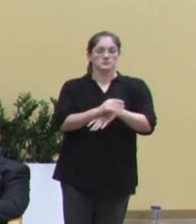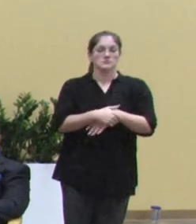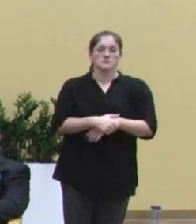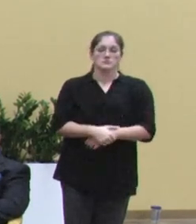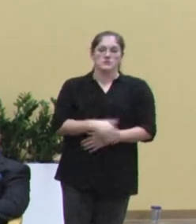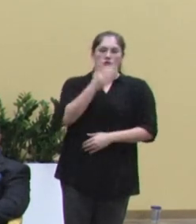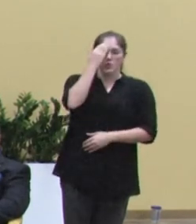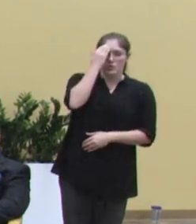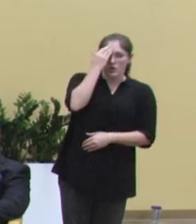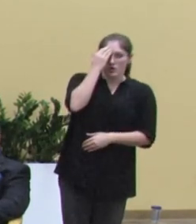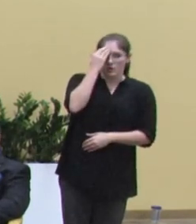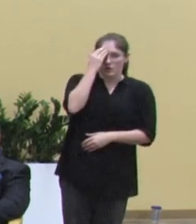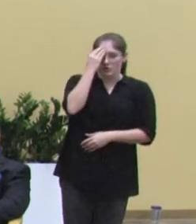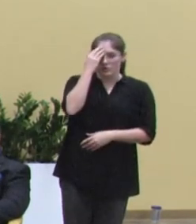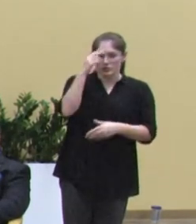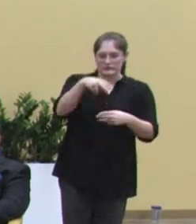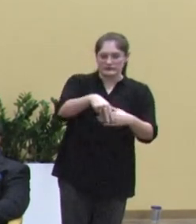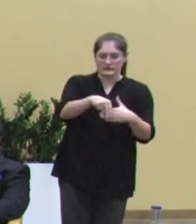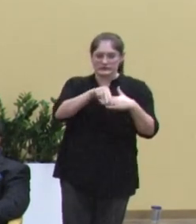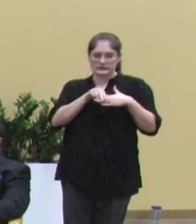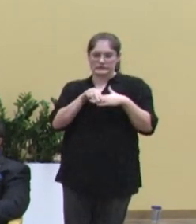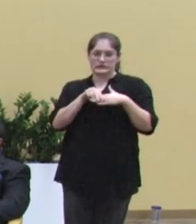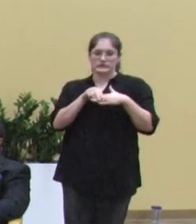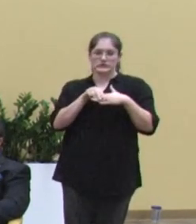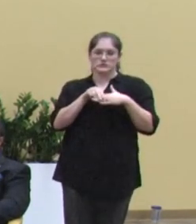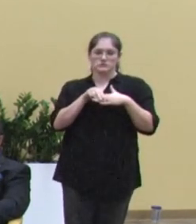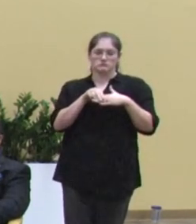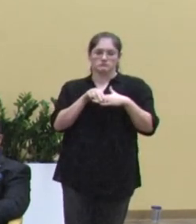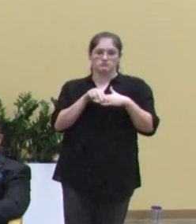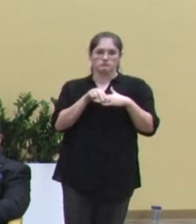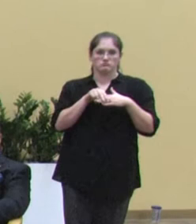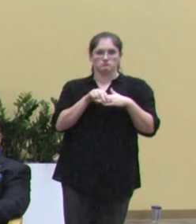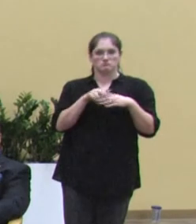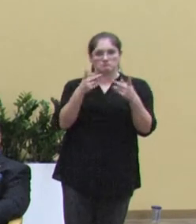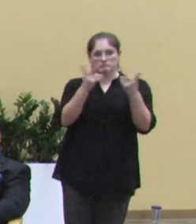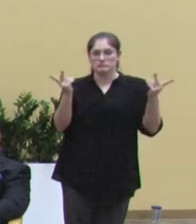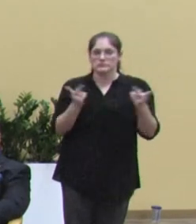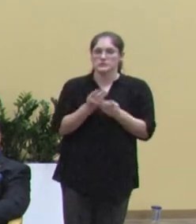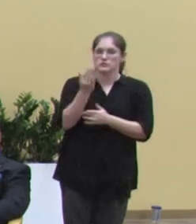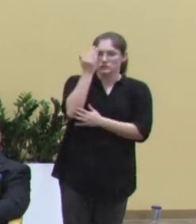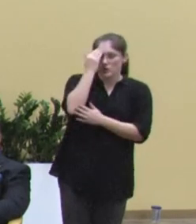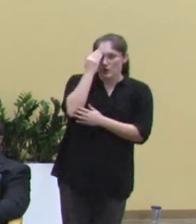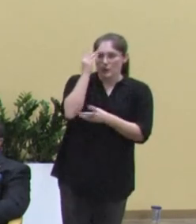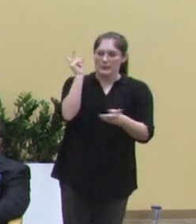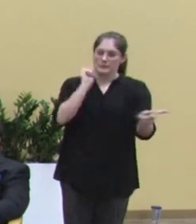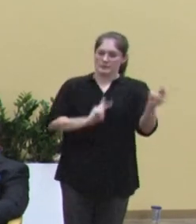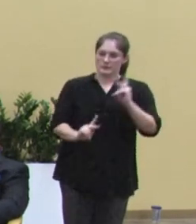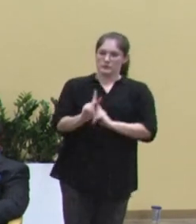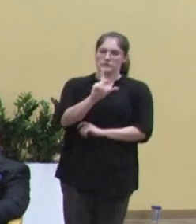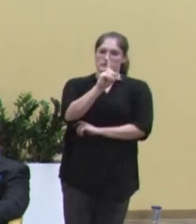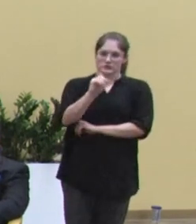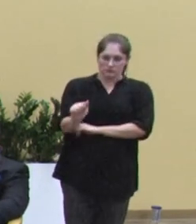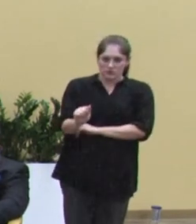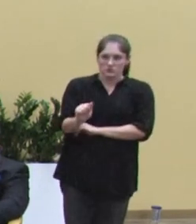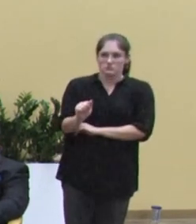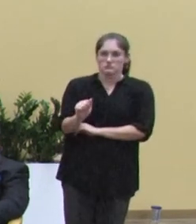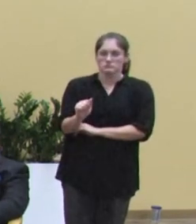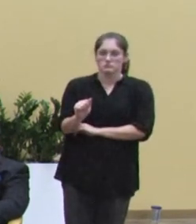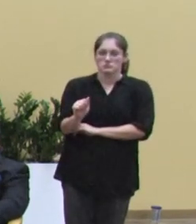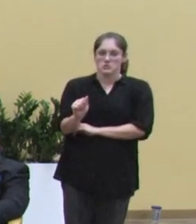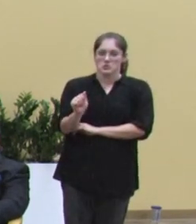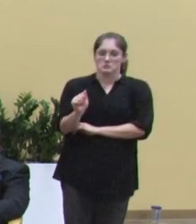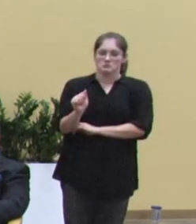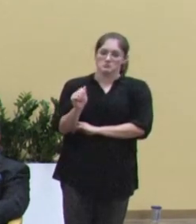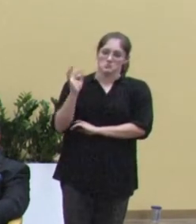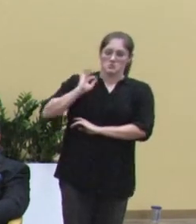know about the qualifications of individuals with disabilities, qualifications of disabled veterans.